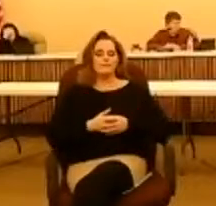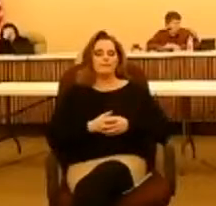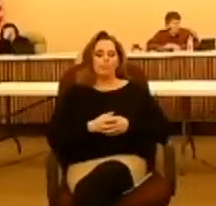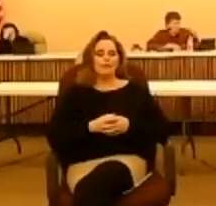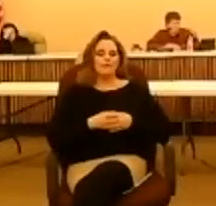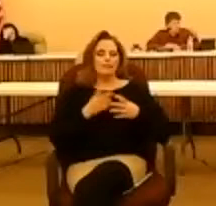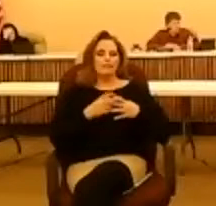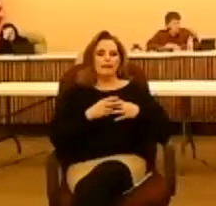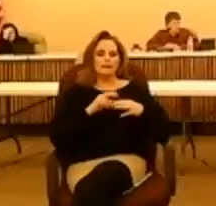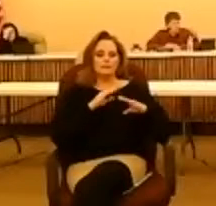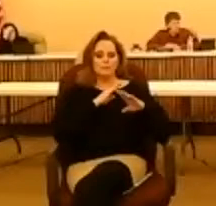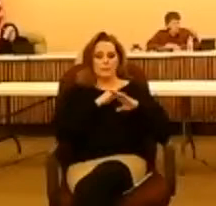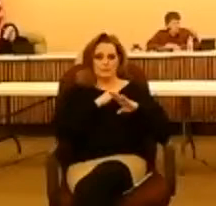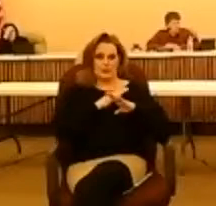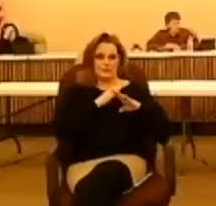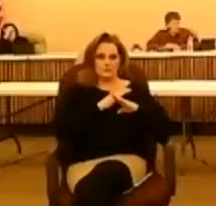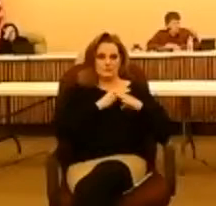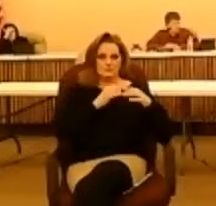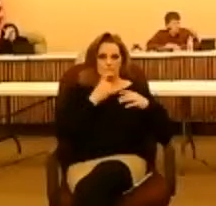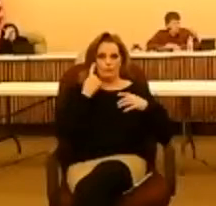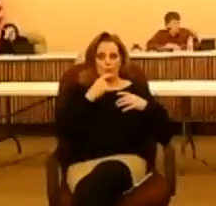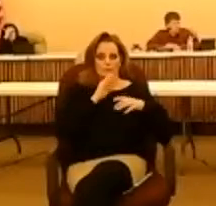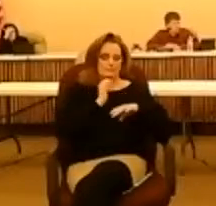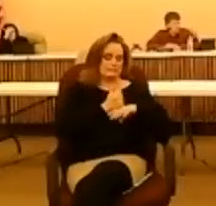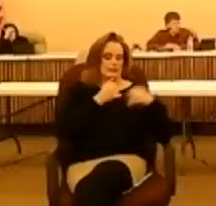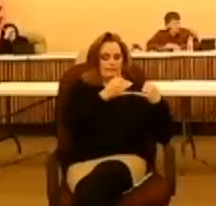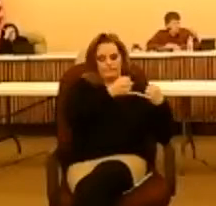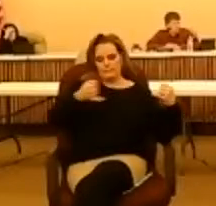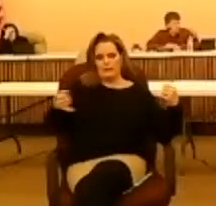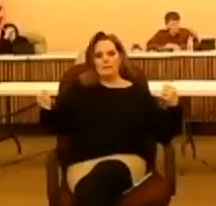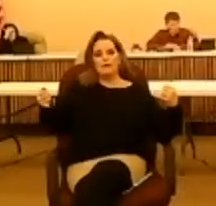additional protections in that regards.